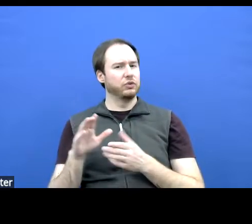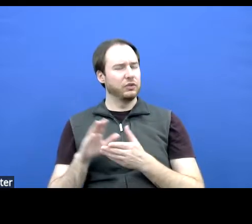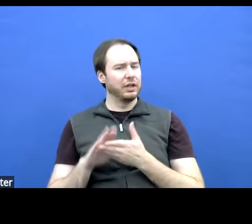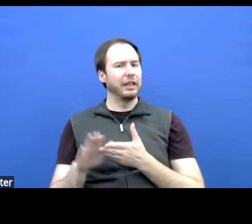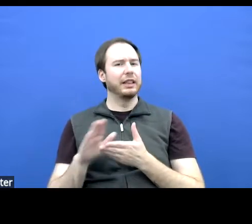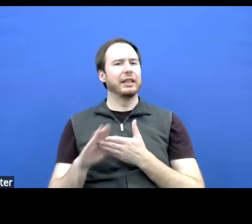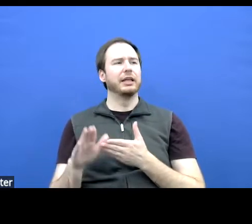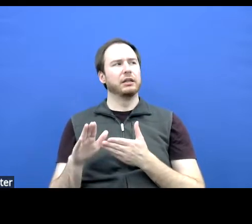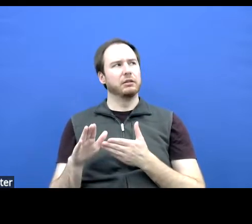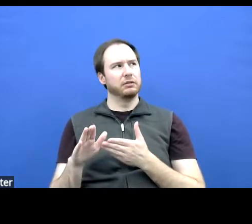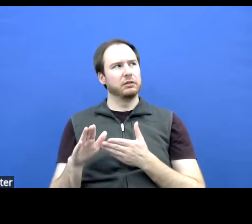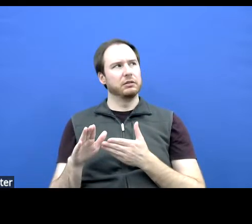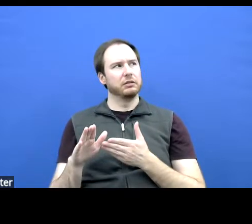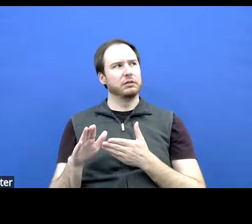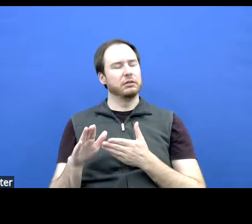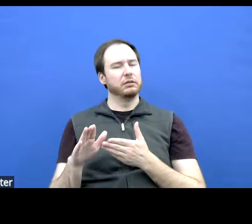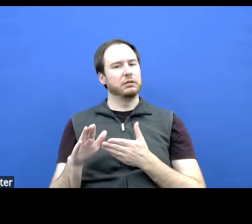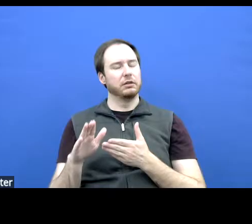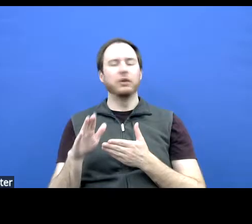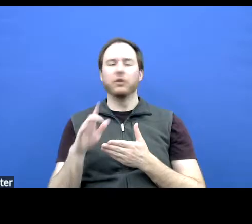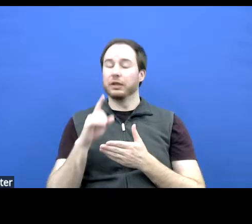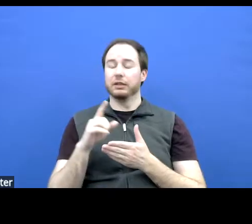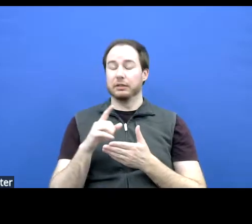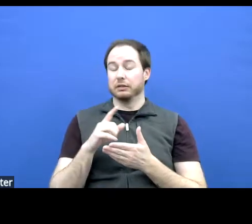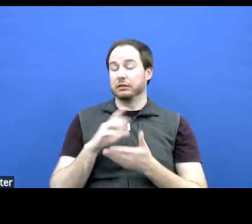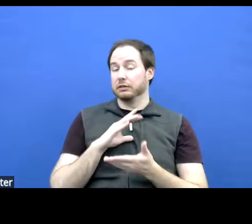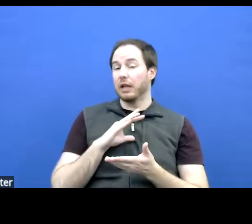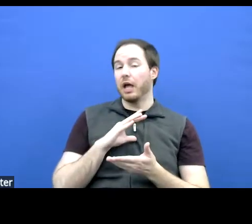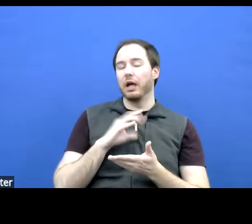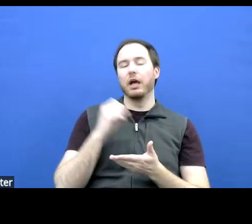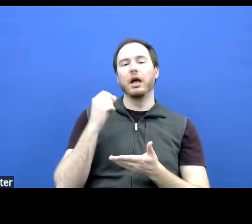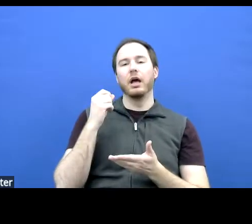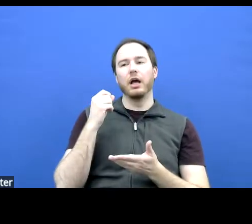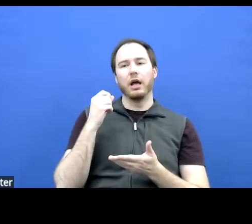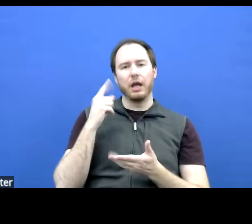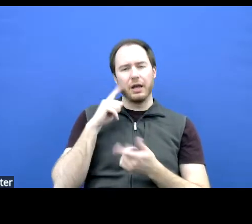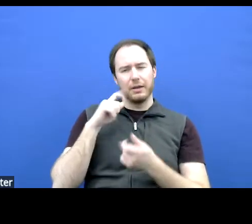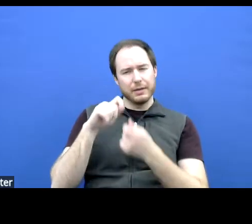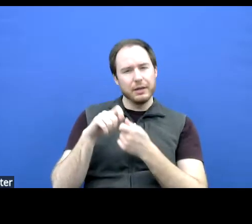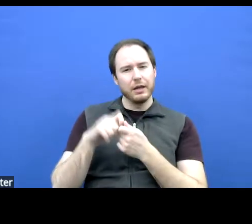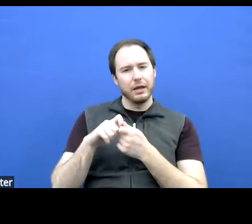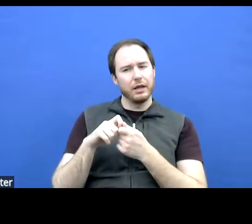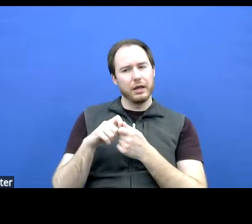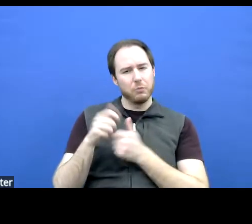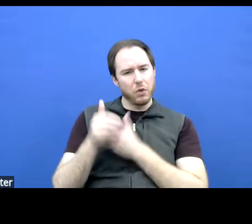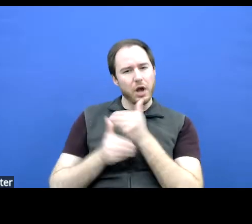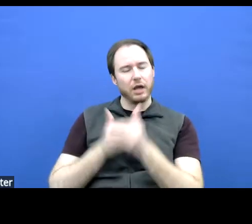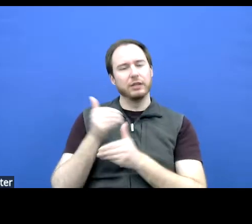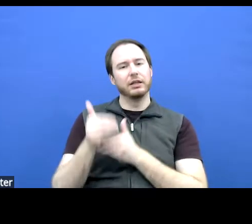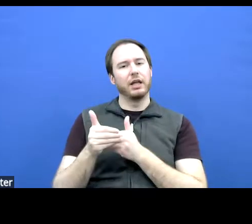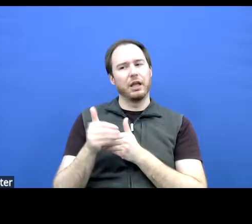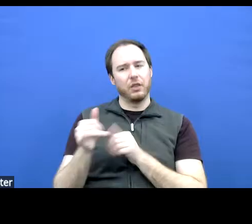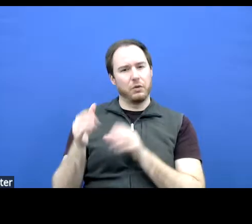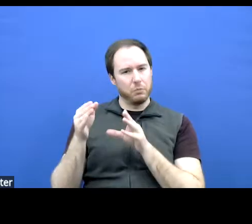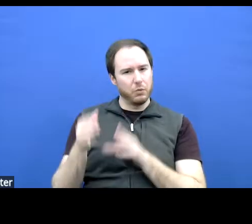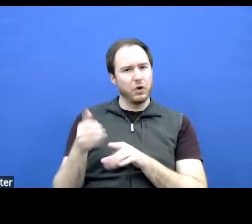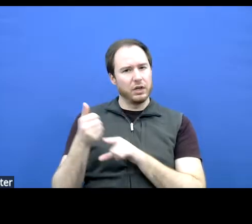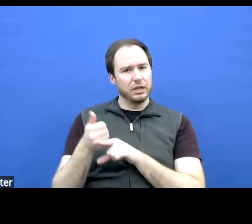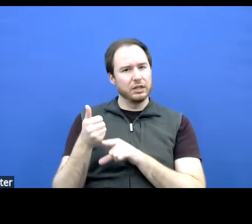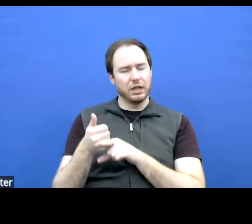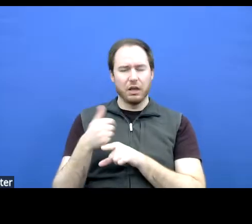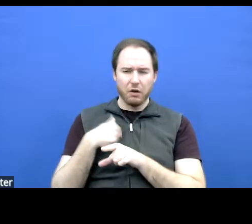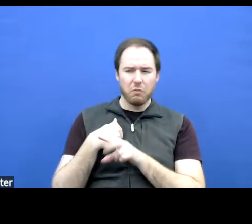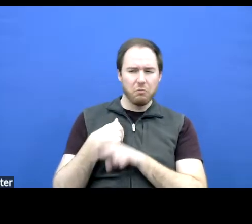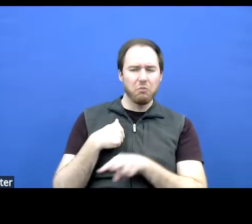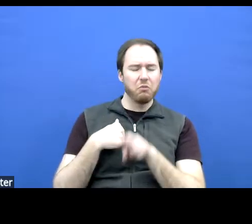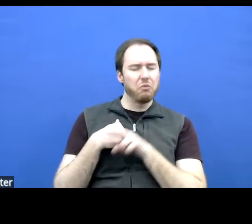graves, which is really nice, but it's a really precise procedure that the person went through, and I'm looking forward